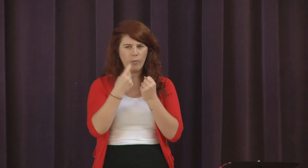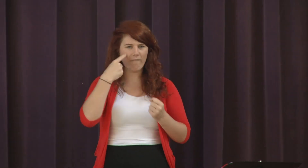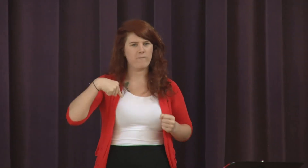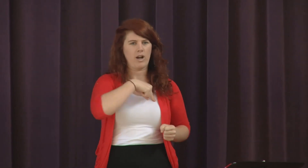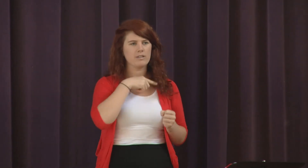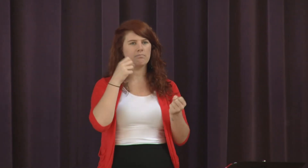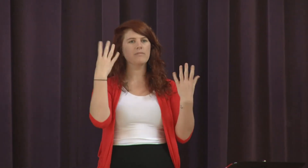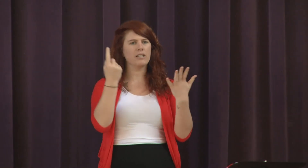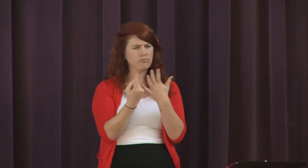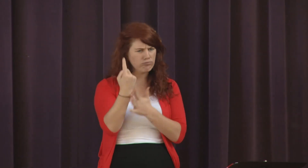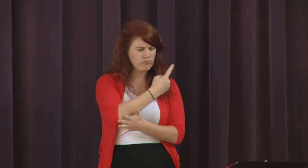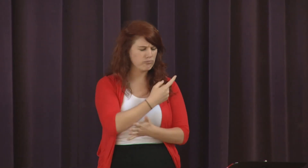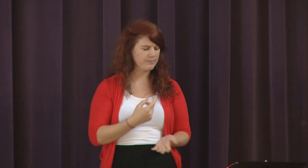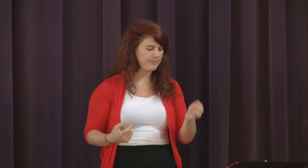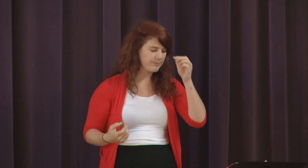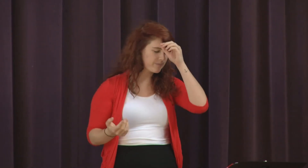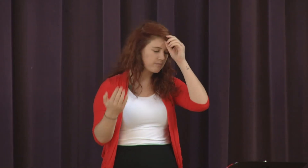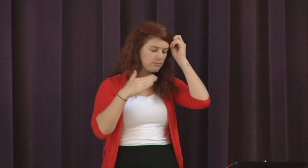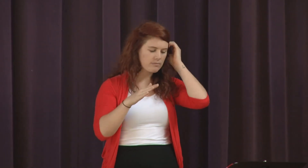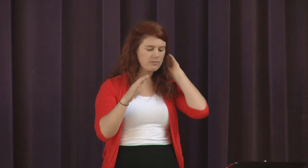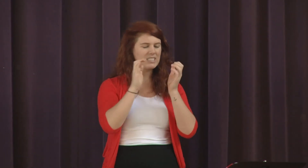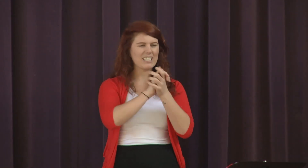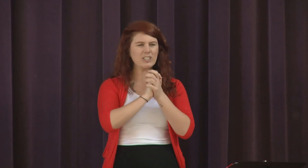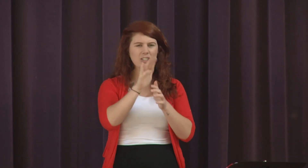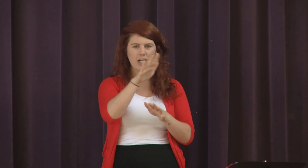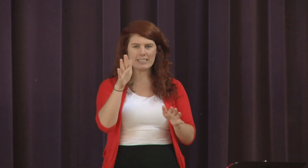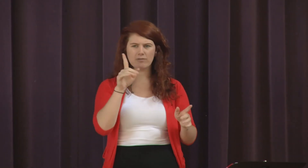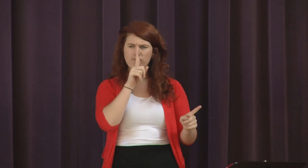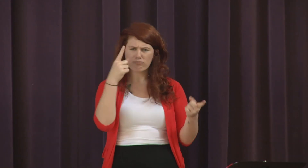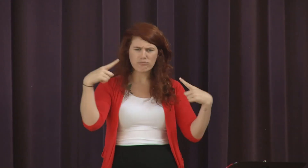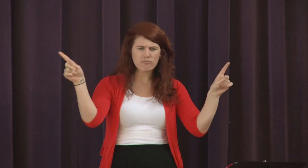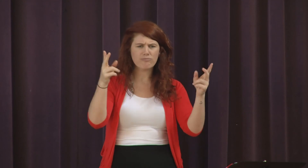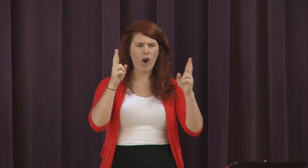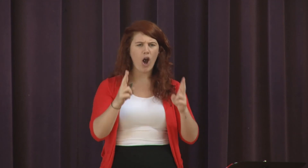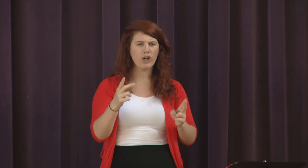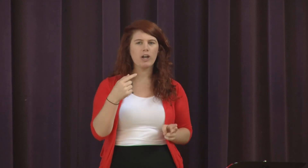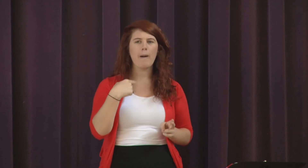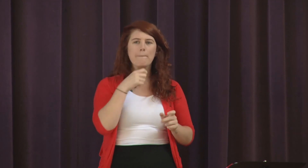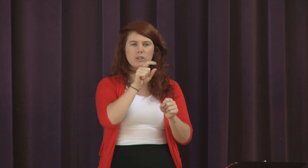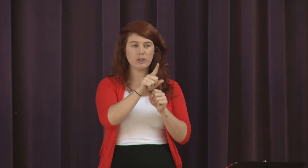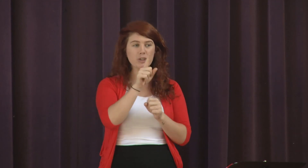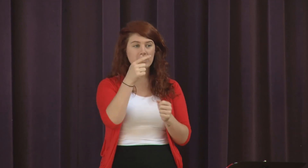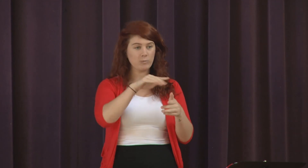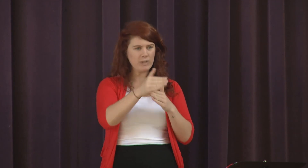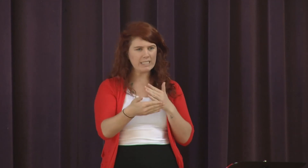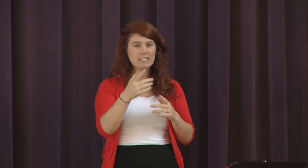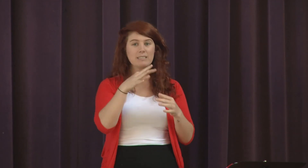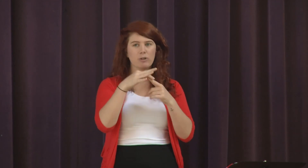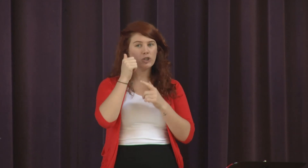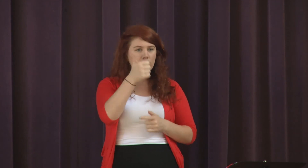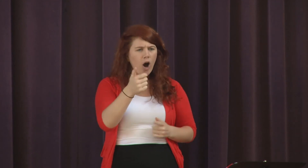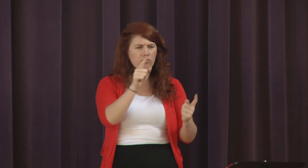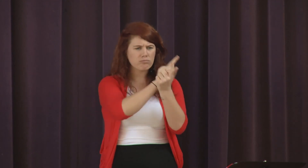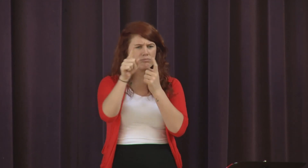you for continuing to bring Gallaudet's legacy down to young generations like us. We also want to thank you for your ongoing support. We want to congratulate